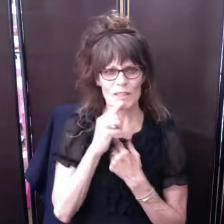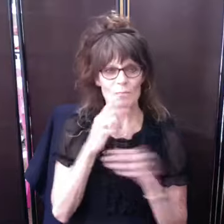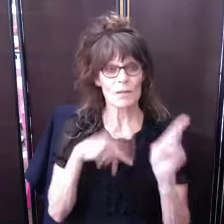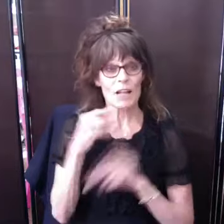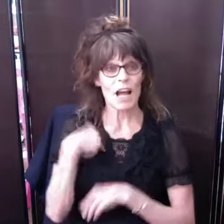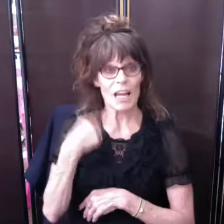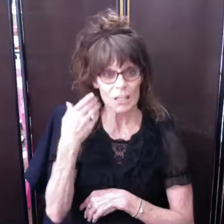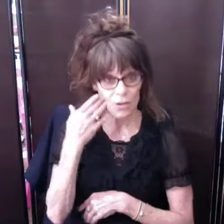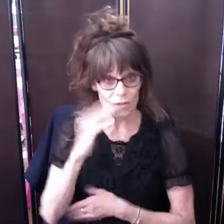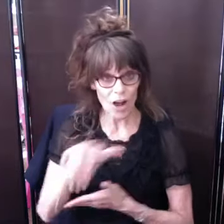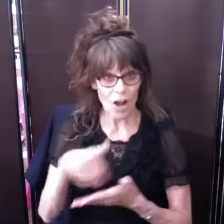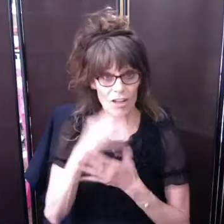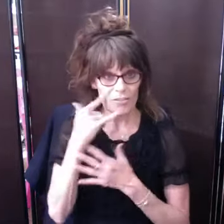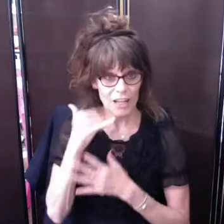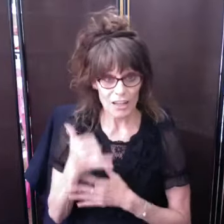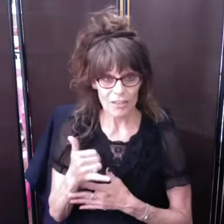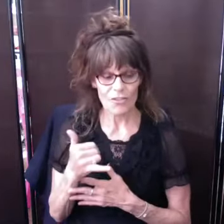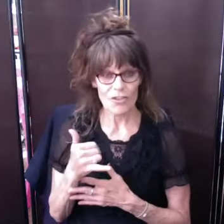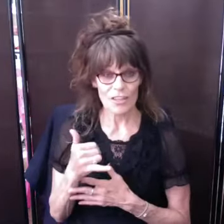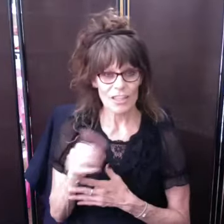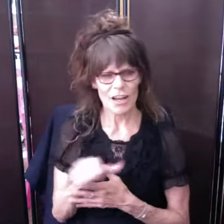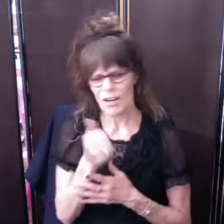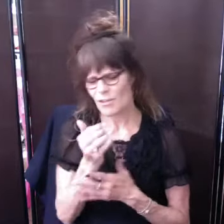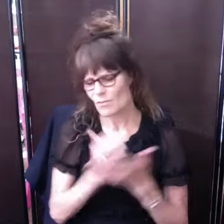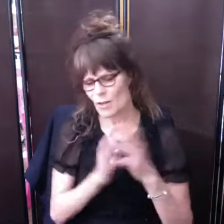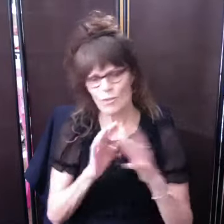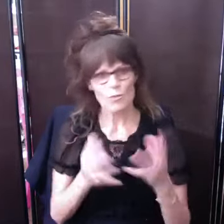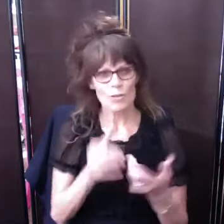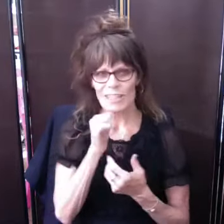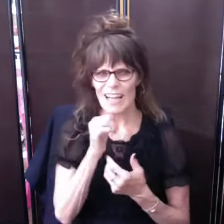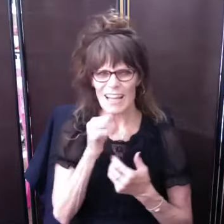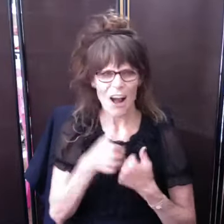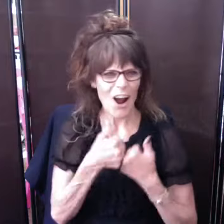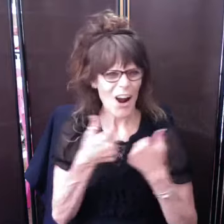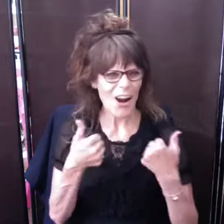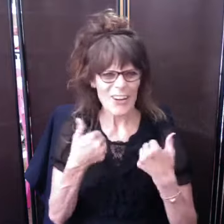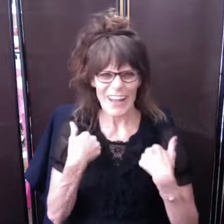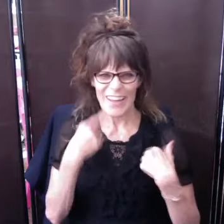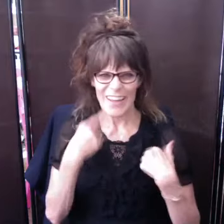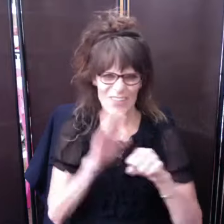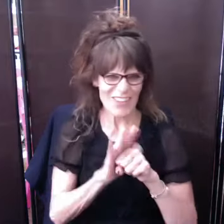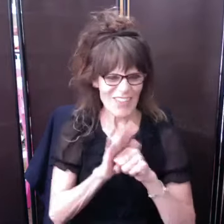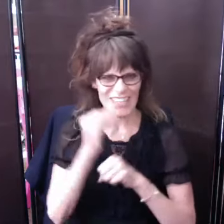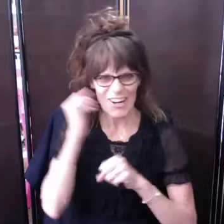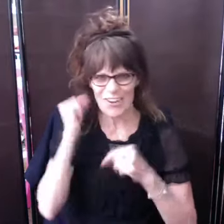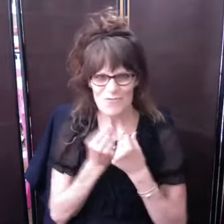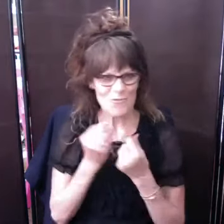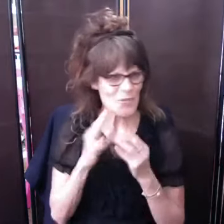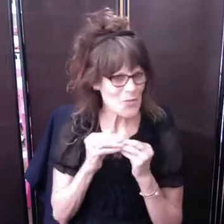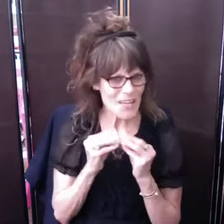of California, really, and other parts of the world, it's not hard to hold a commitment in a home group or in a meeting. But most of our